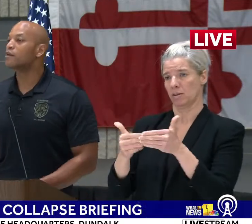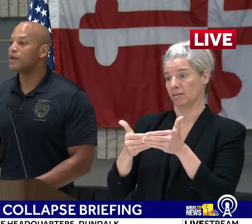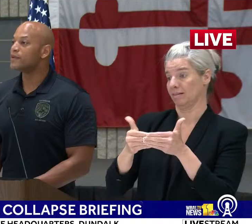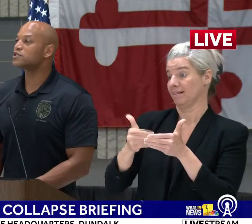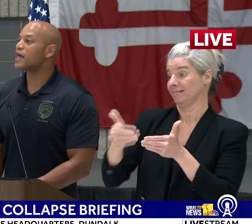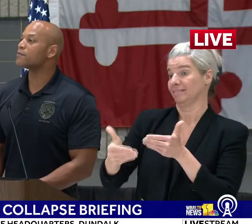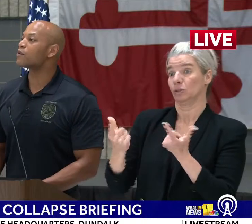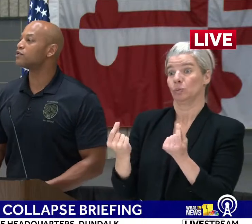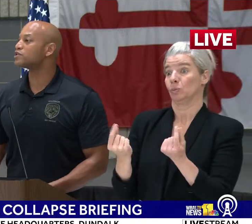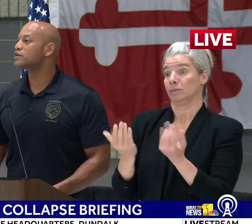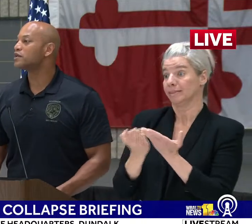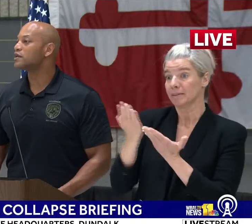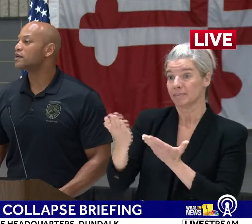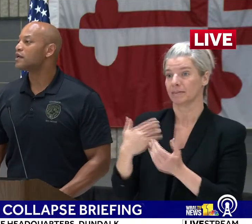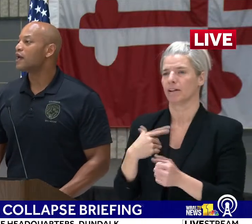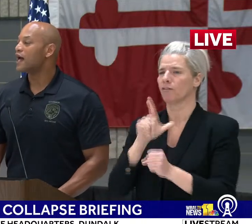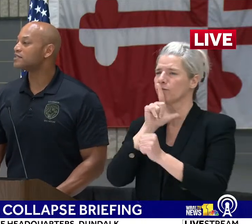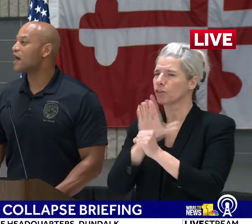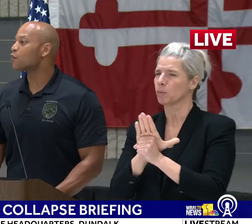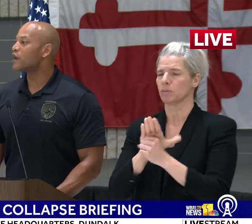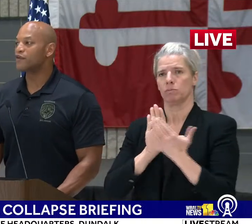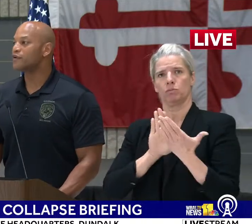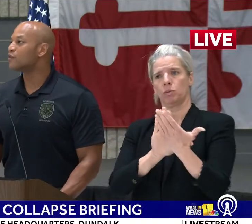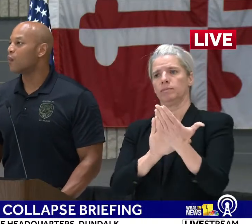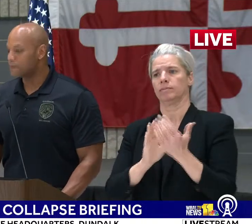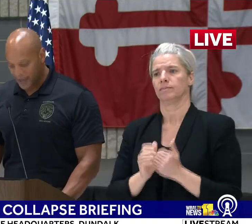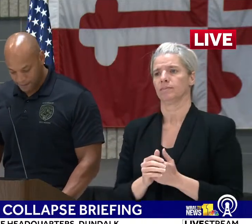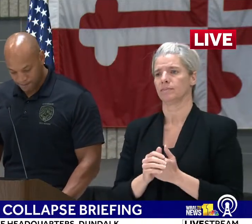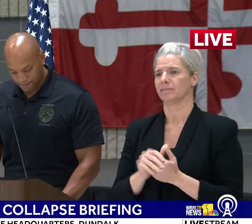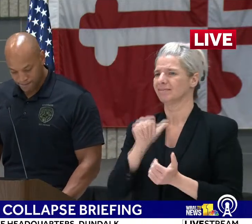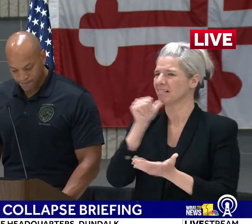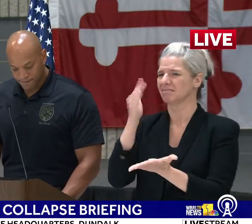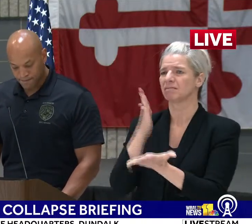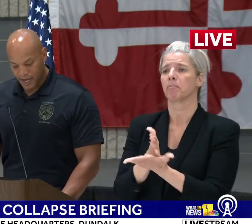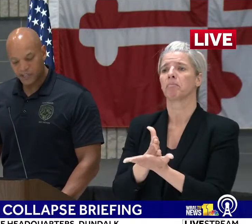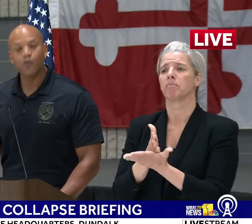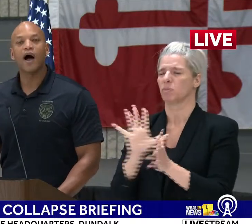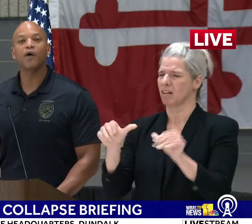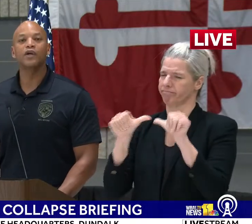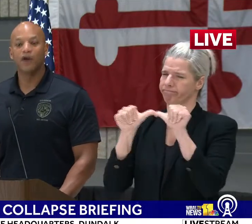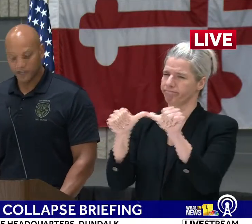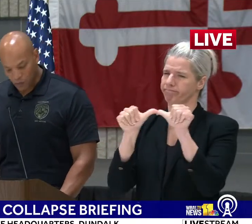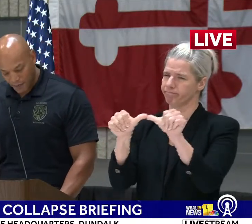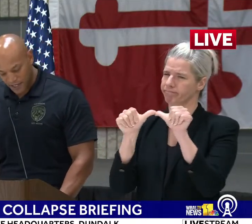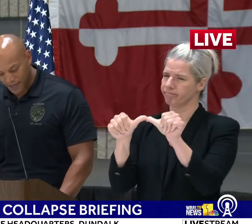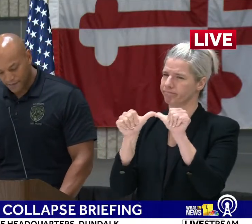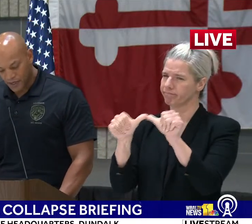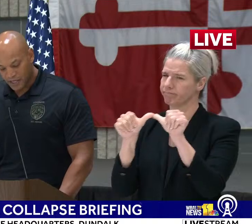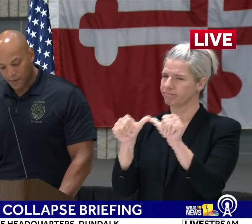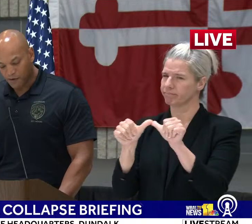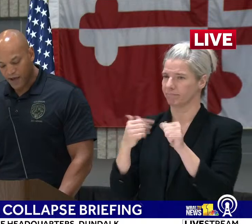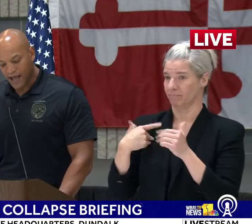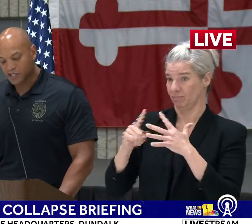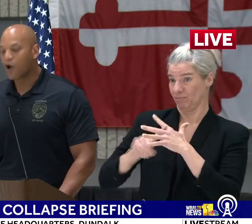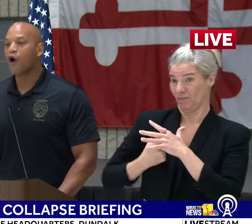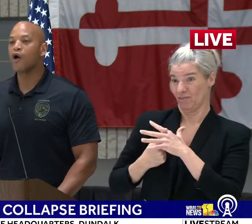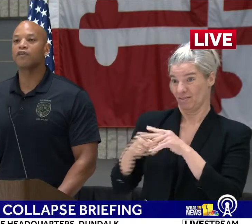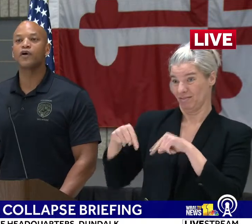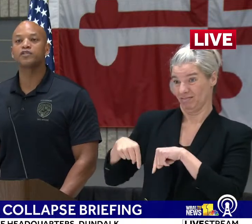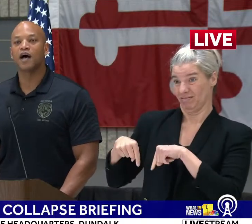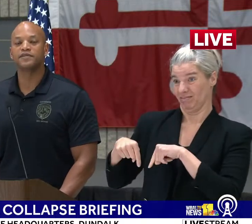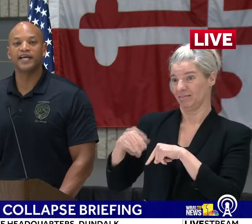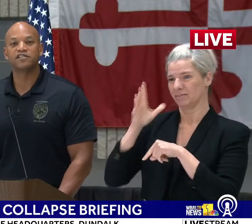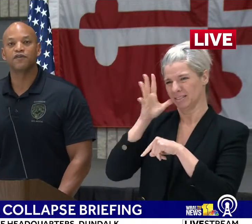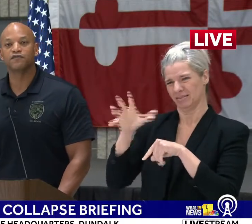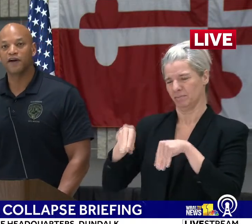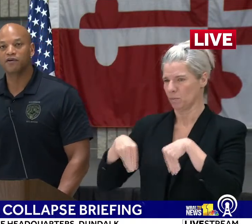And our commitment to that approach has not wavered one bit. and it's why we launched a website that provides